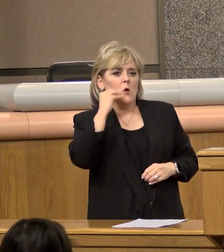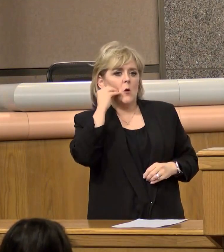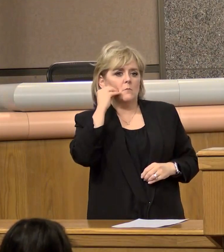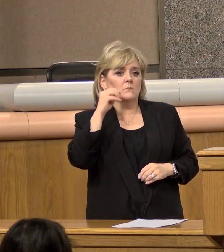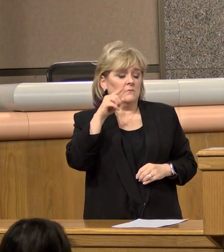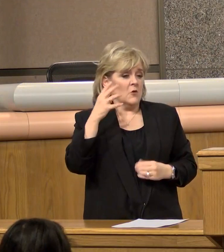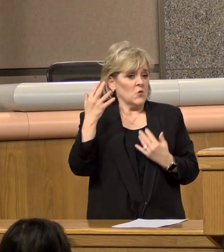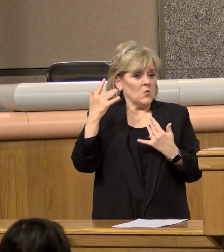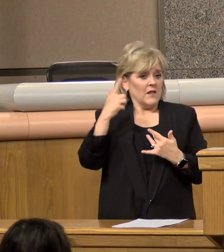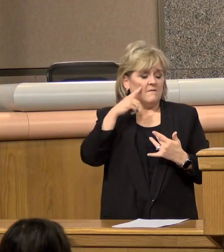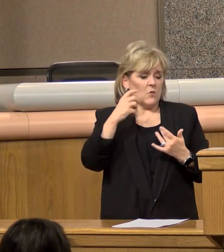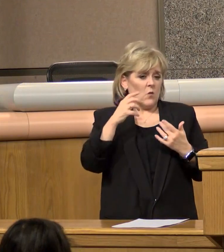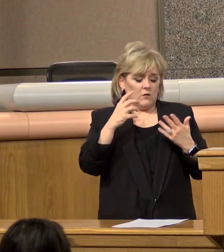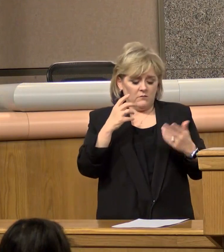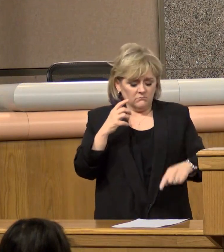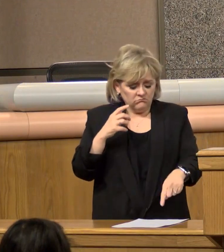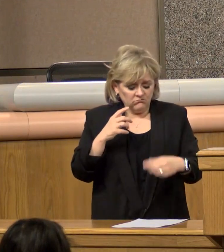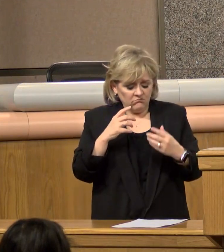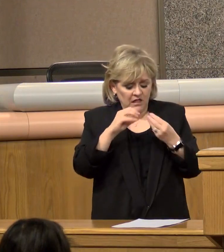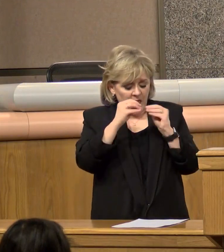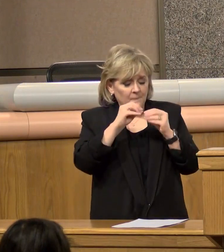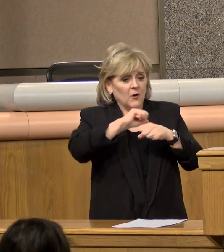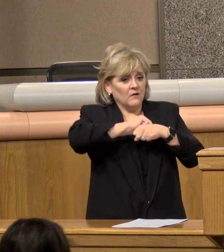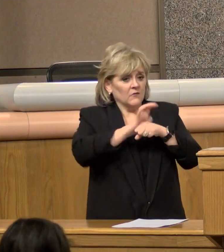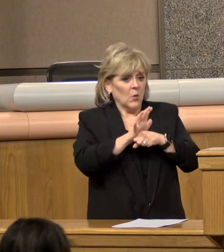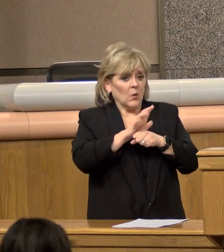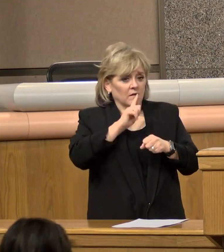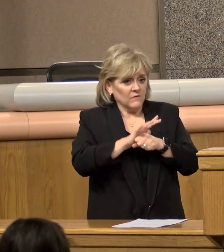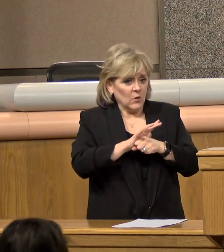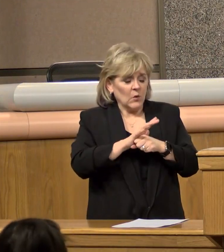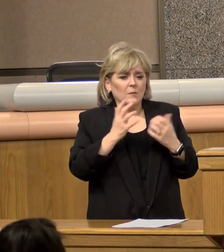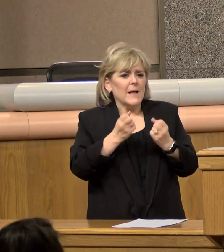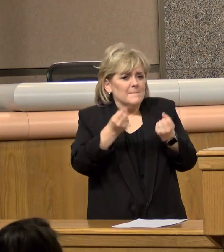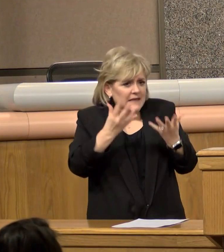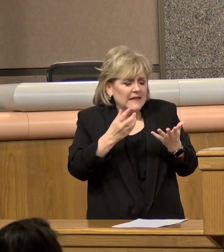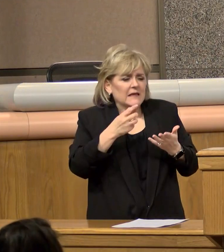waiting for a certain number? At what point would you give that order for Lubbock?